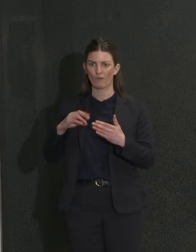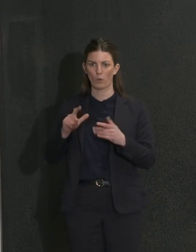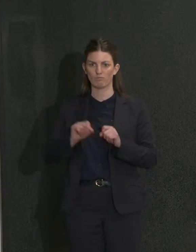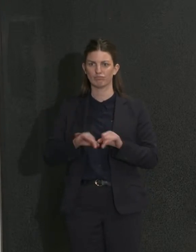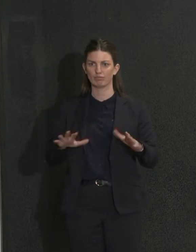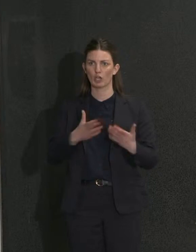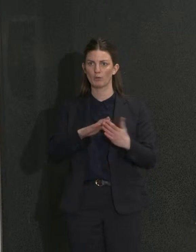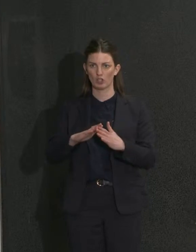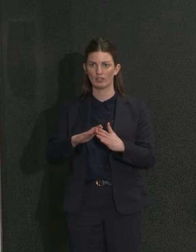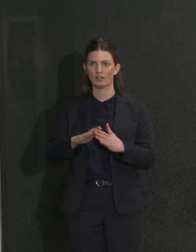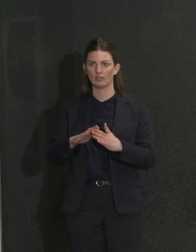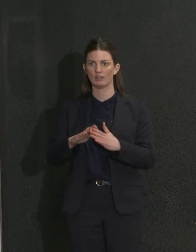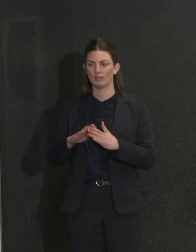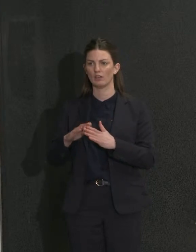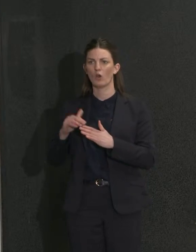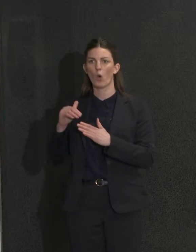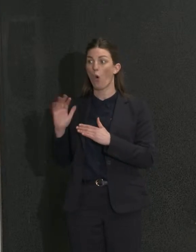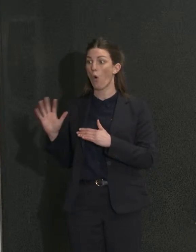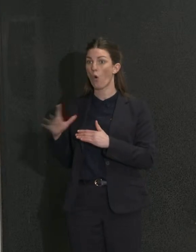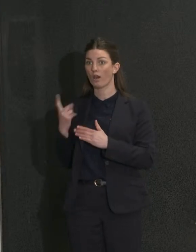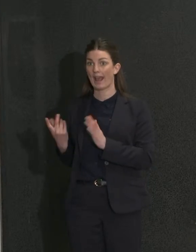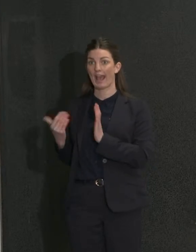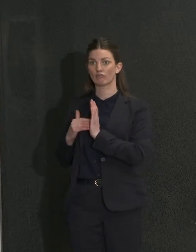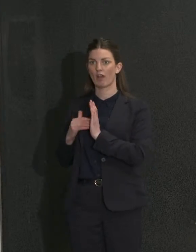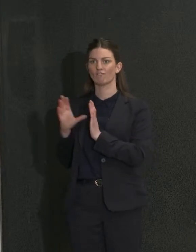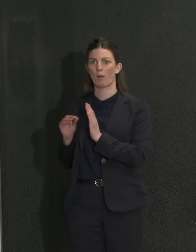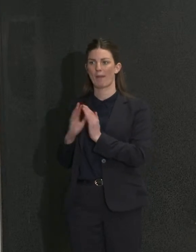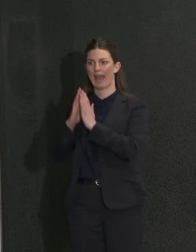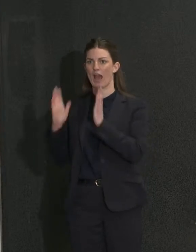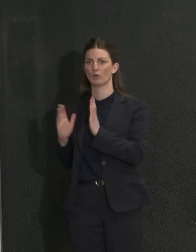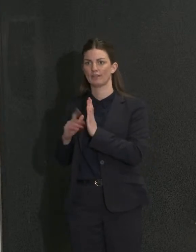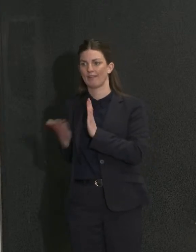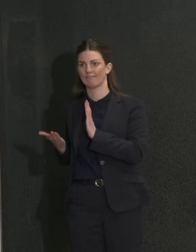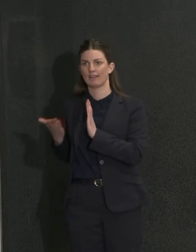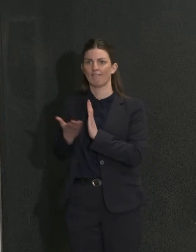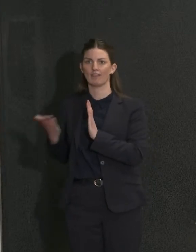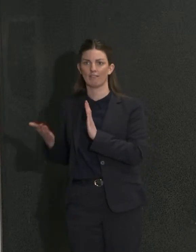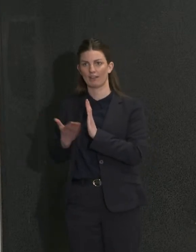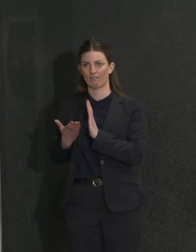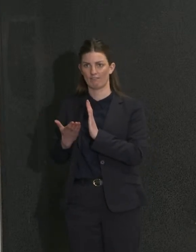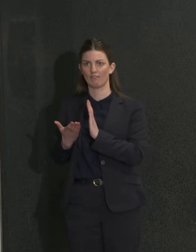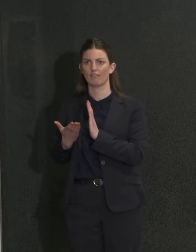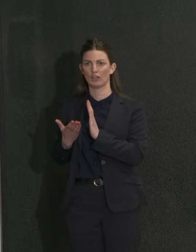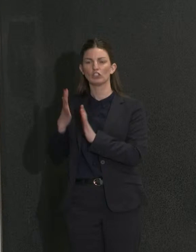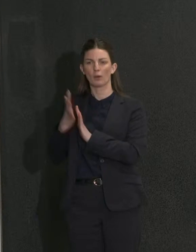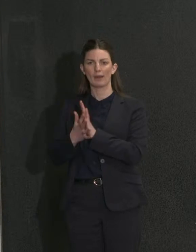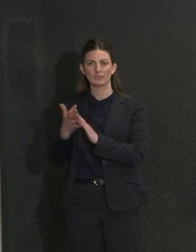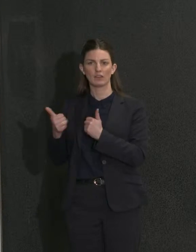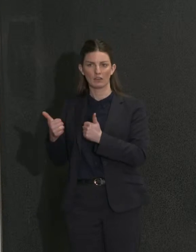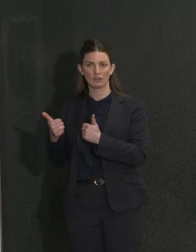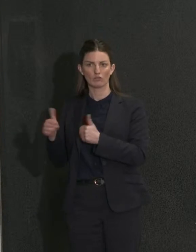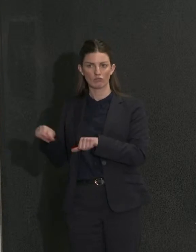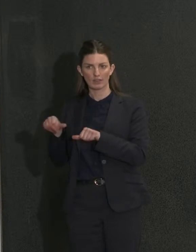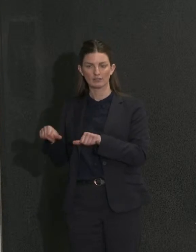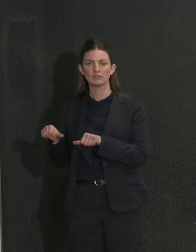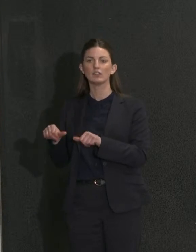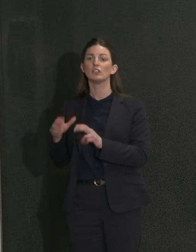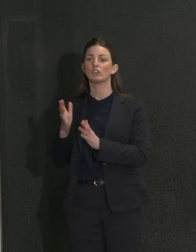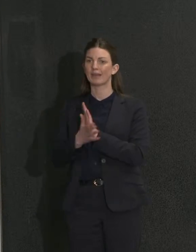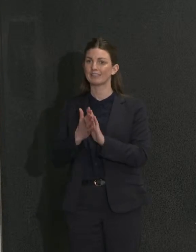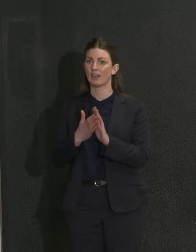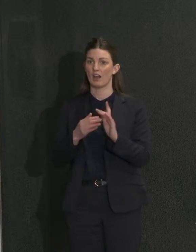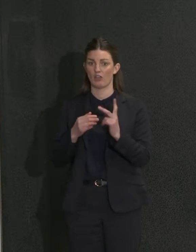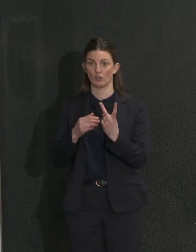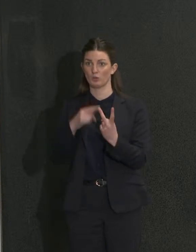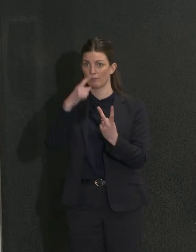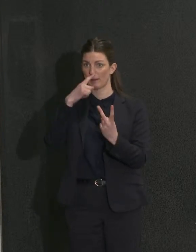up. So at this point in time, we don't see any obvious associations. That doesn't mean to say there aren't any linkages, but the linkages will be further back, and there will be ones that we